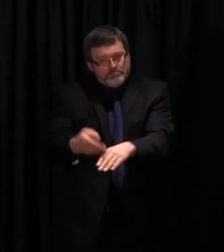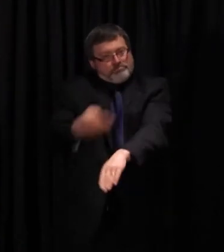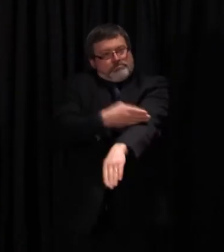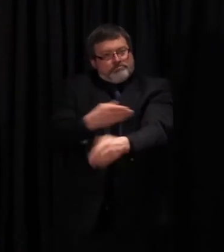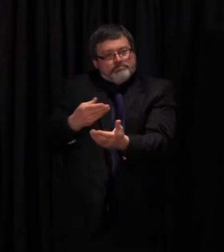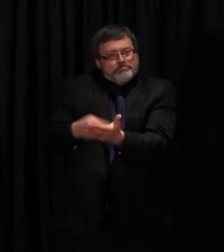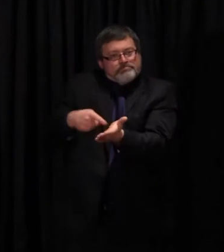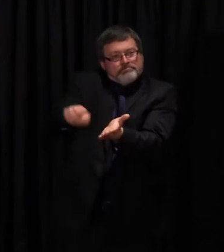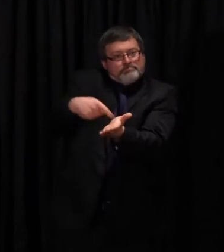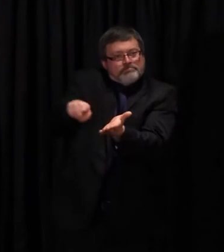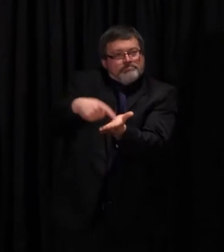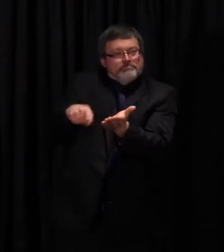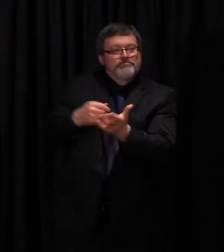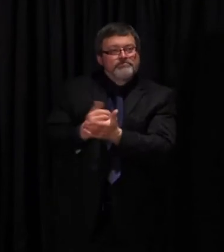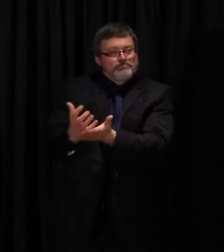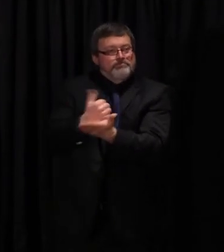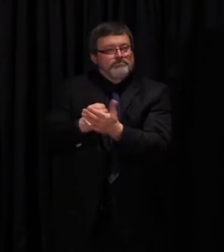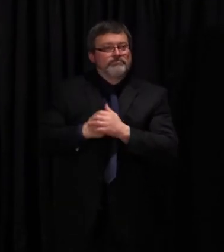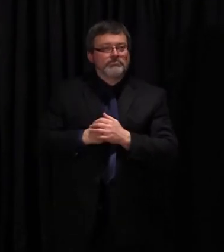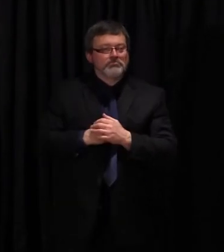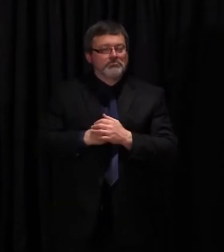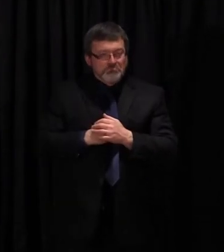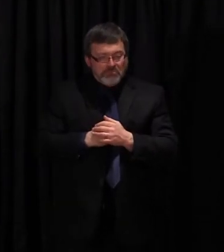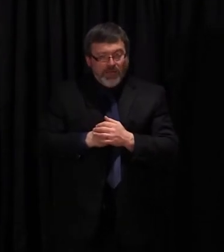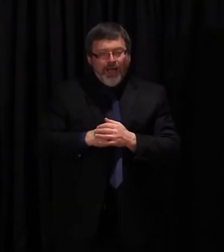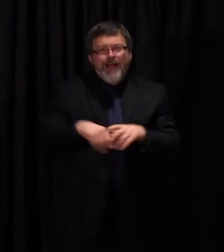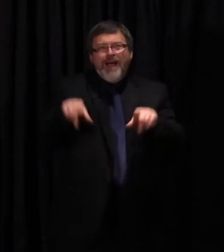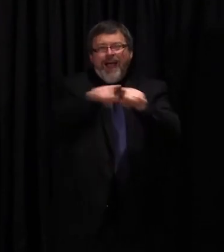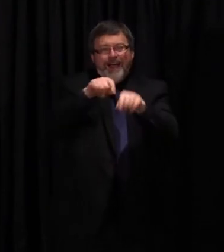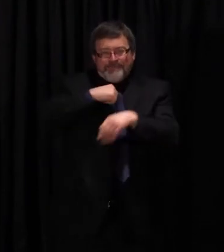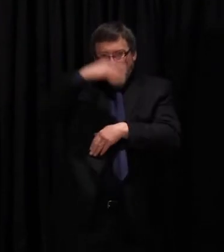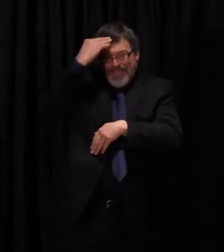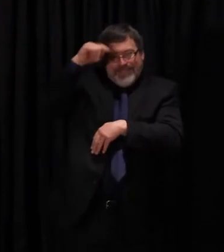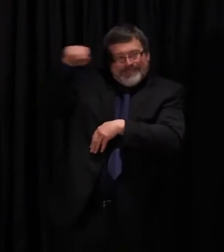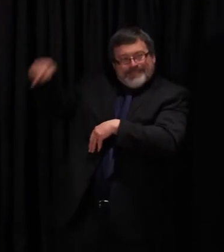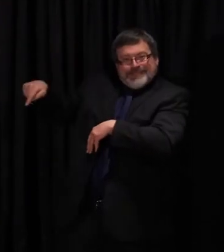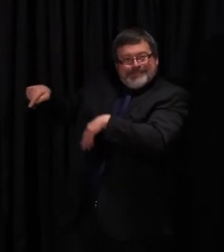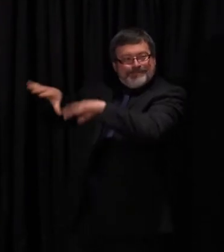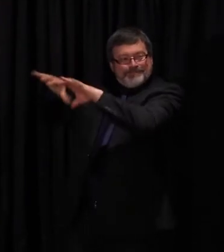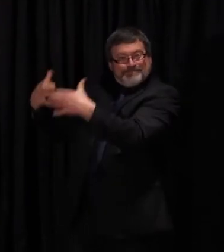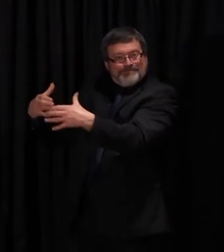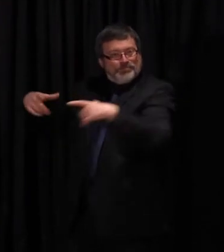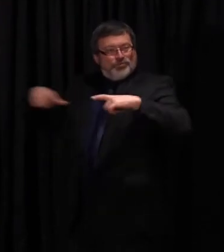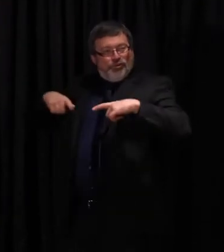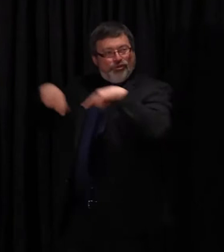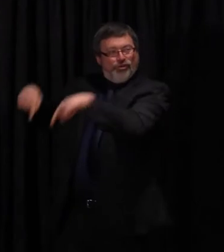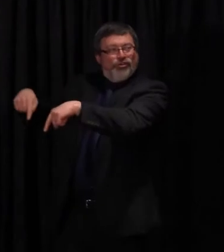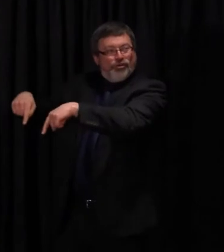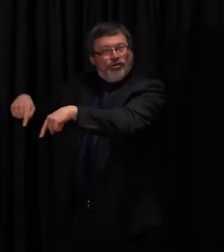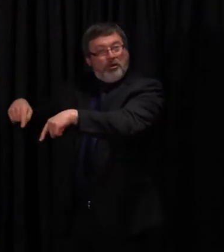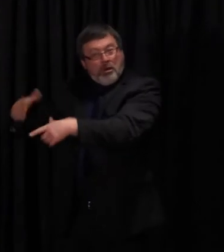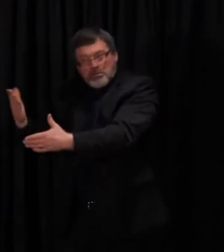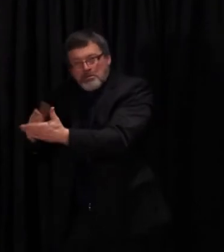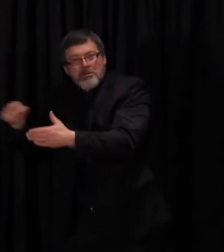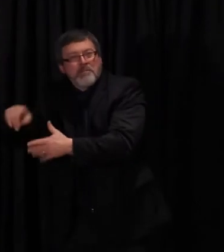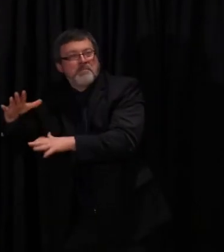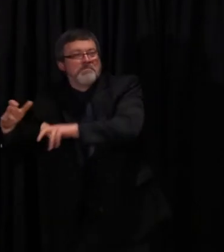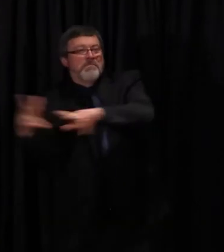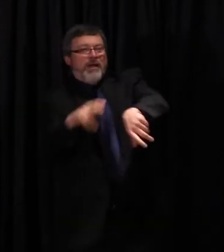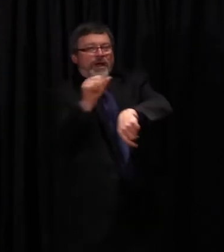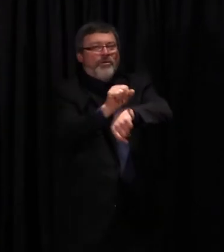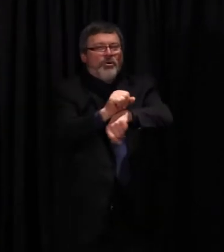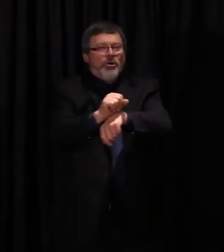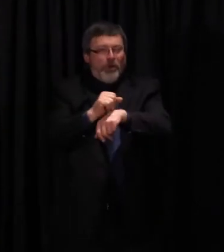And let's not forget about retired Vermonters who want to go back to work and have a lot to offer. I